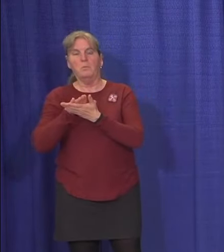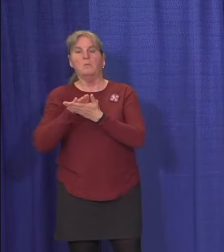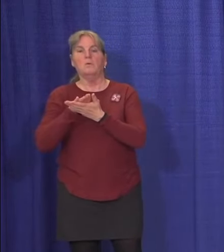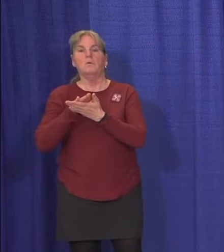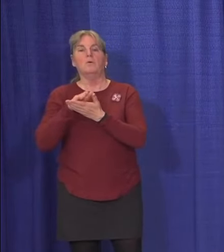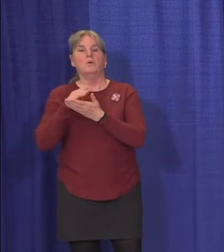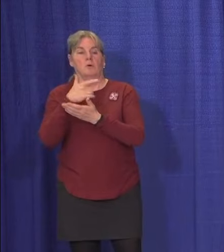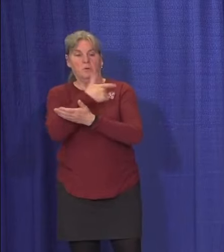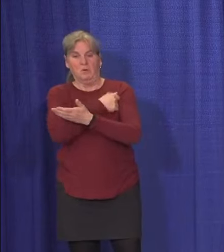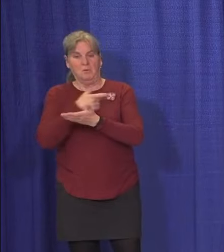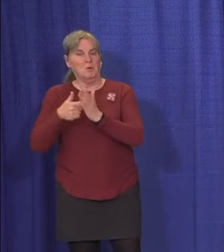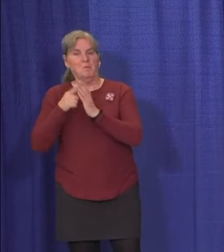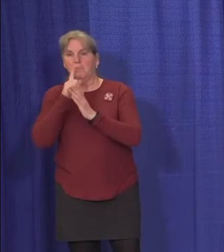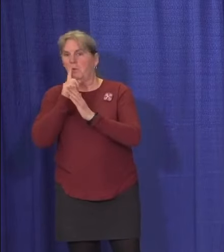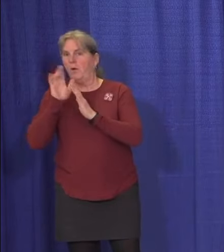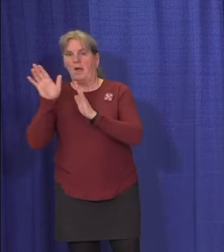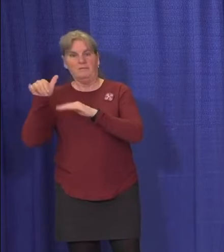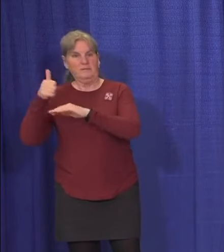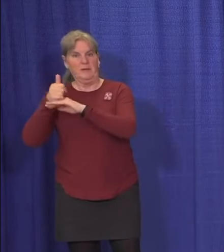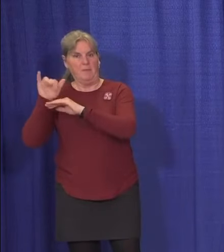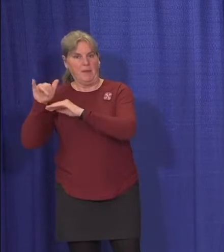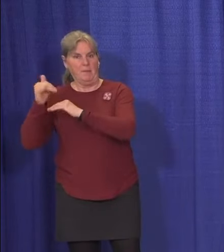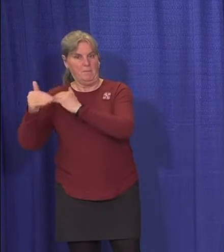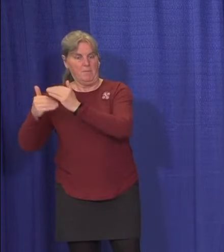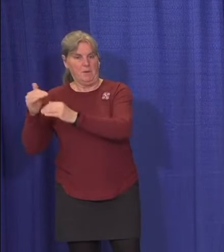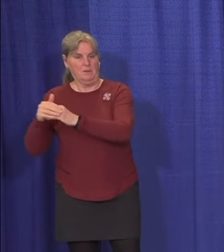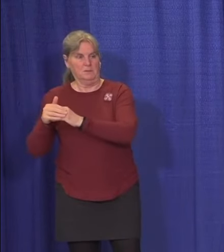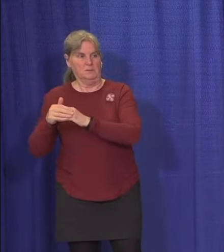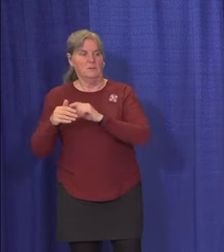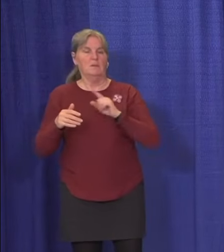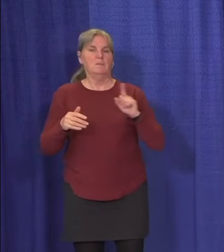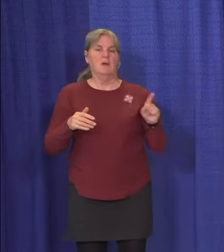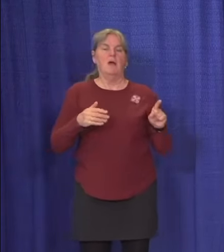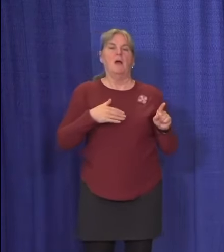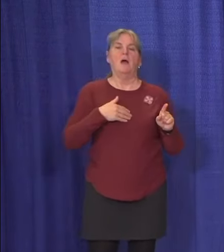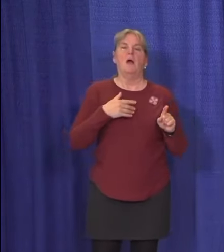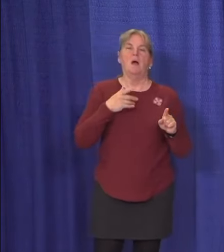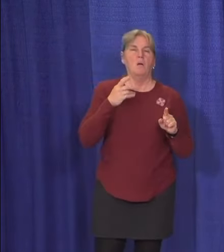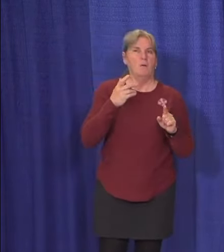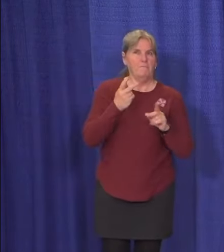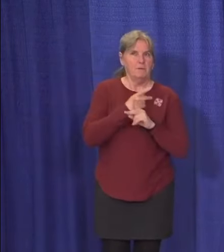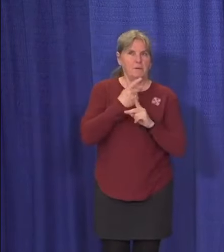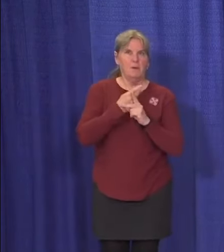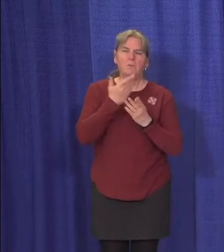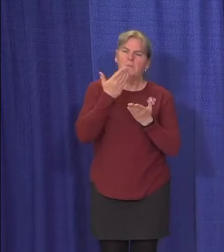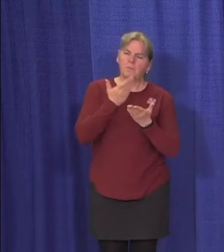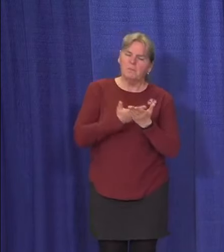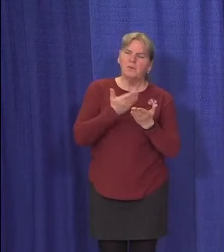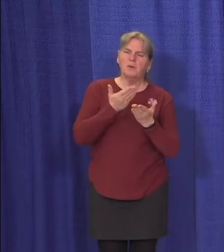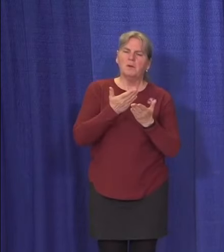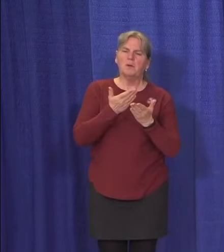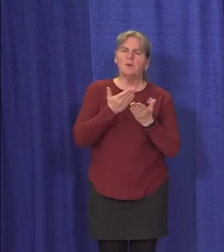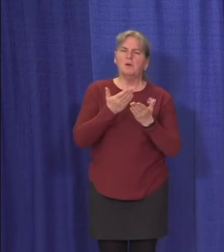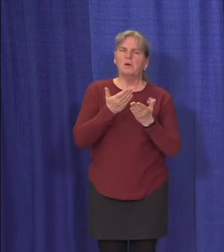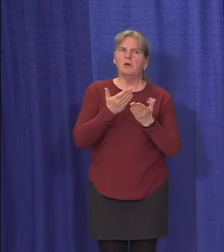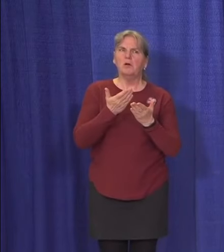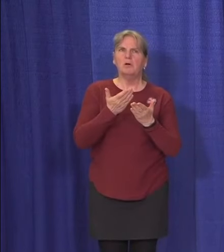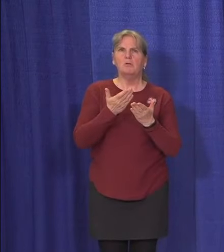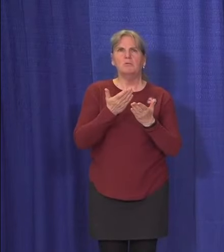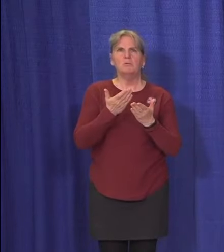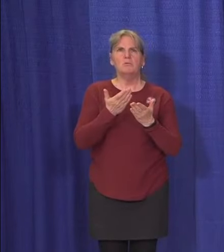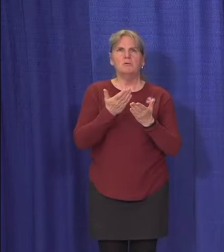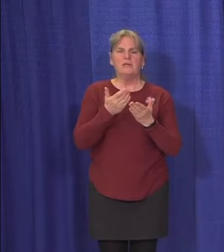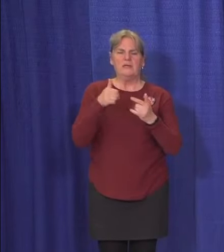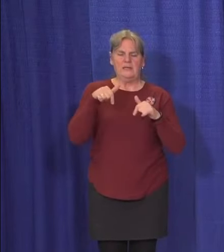I do think there's merit in the idea of documentation. It's not a policy option that has been pursued here